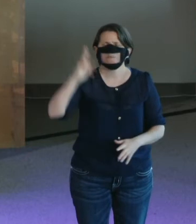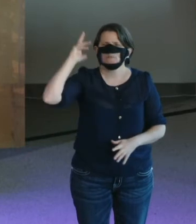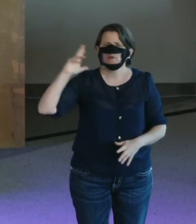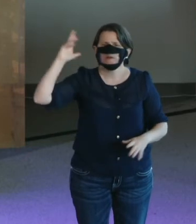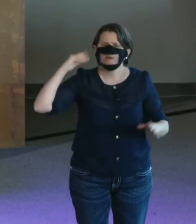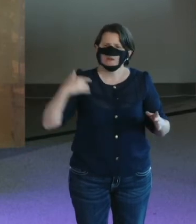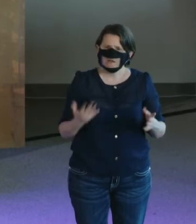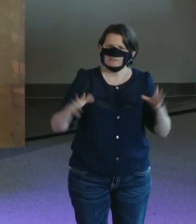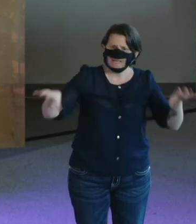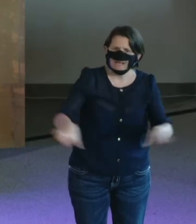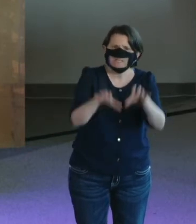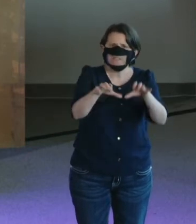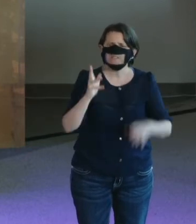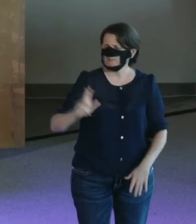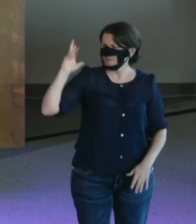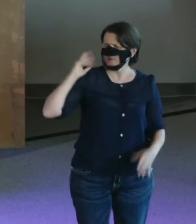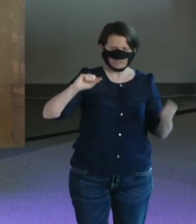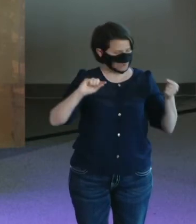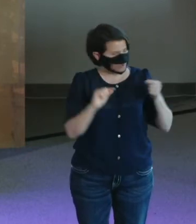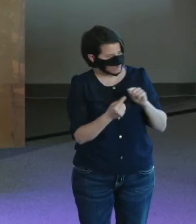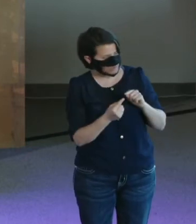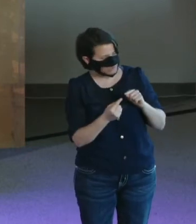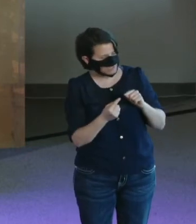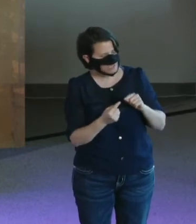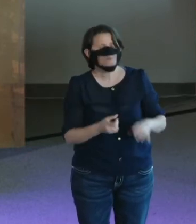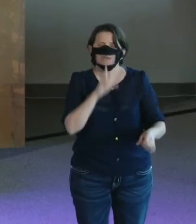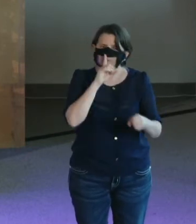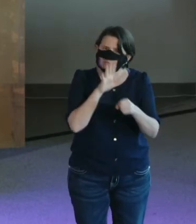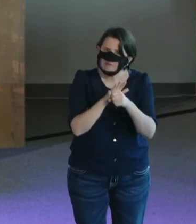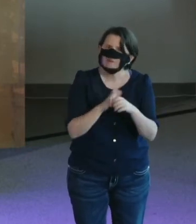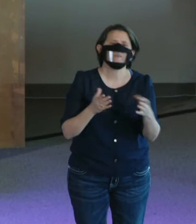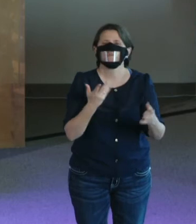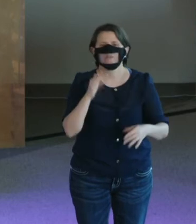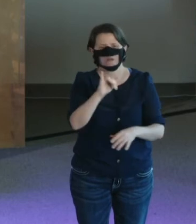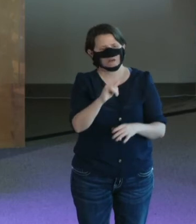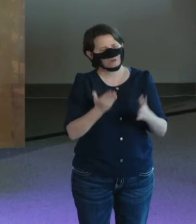hurts. And we commit to doing this with grace